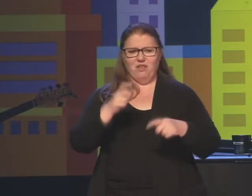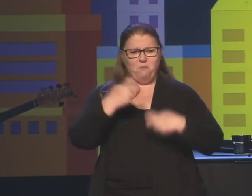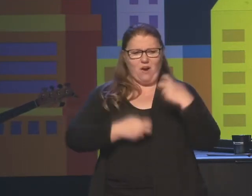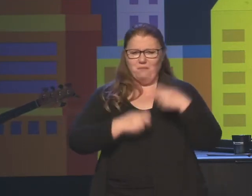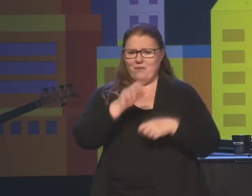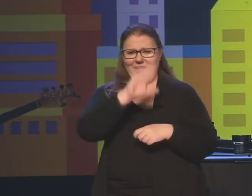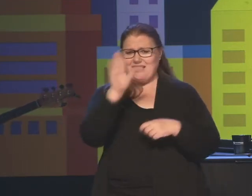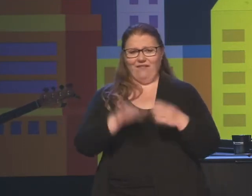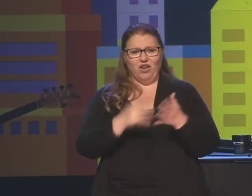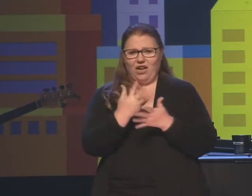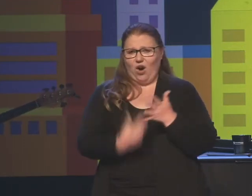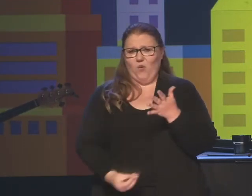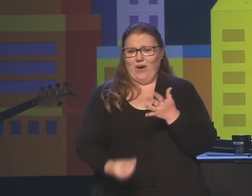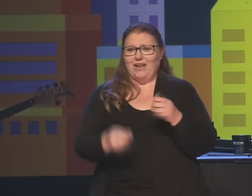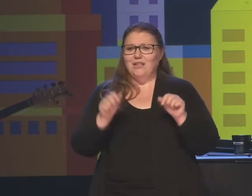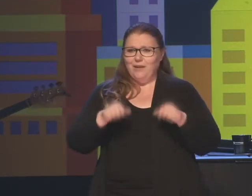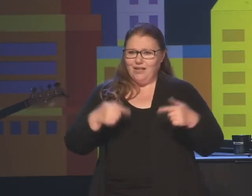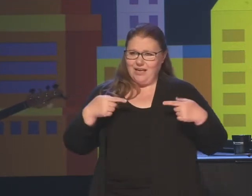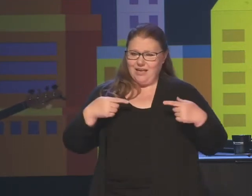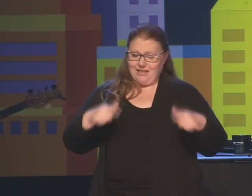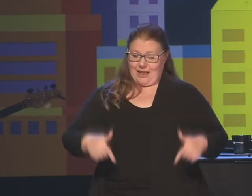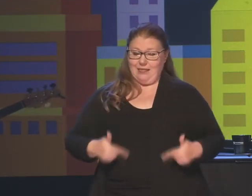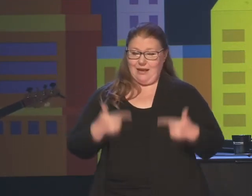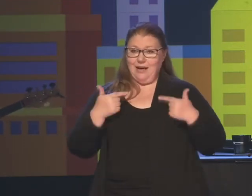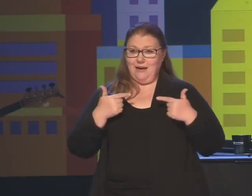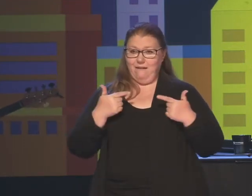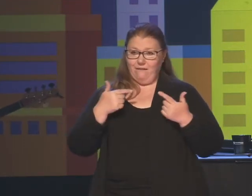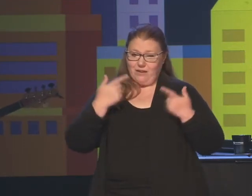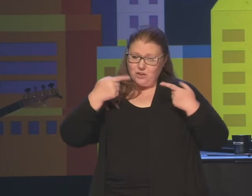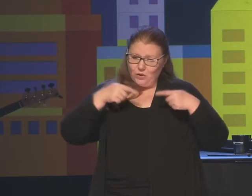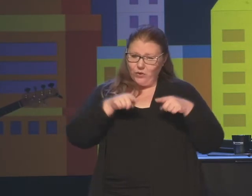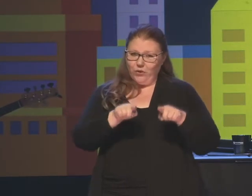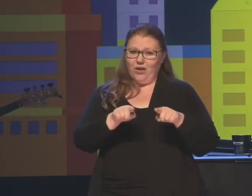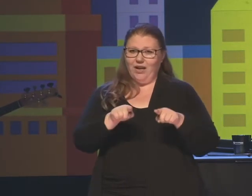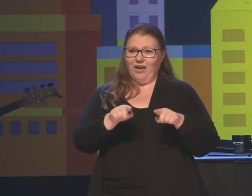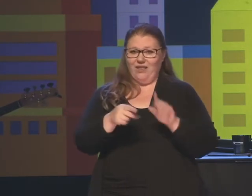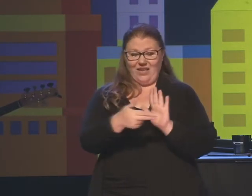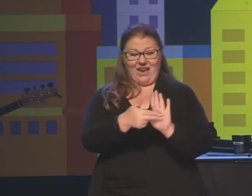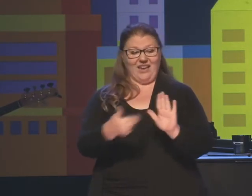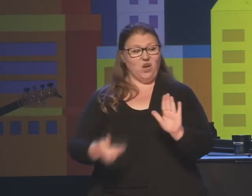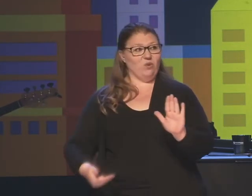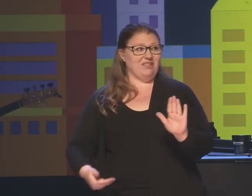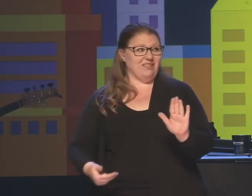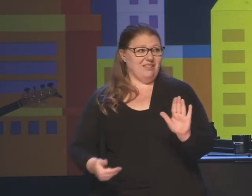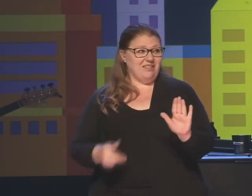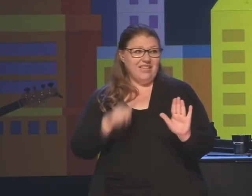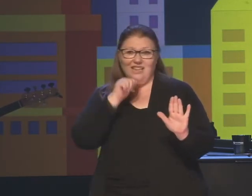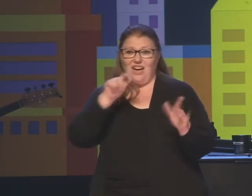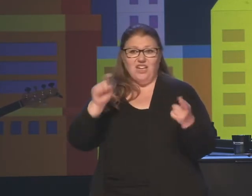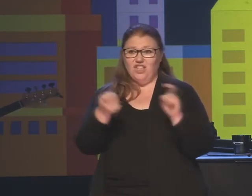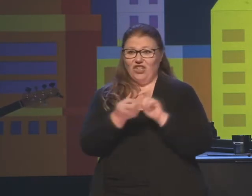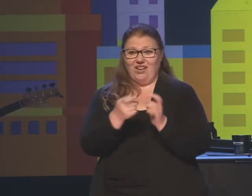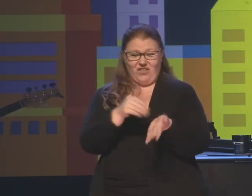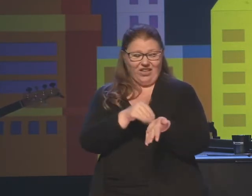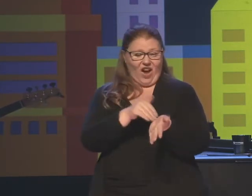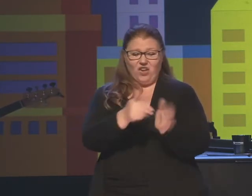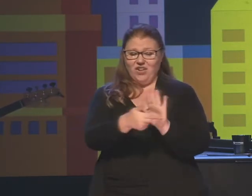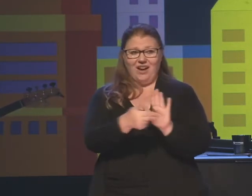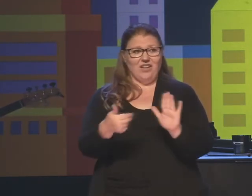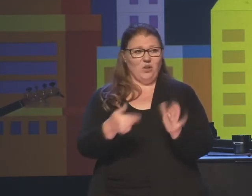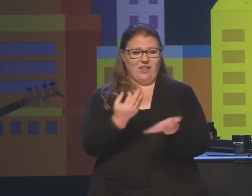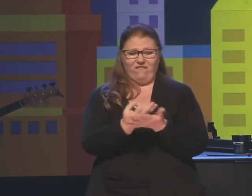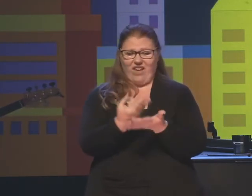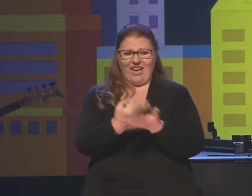away. It's the ability to live in the middle of the diagnosis that's not going to change, in the middle of the